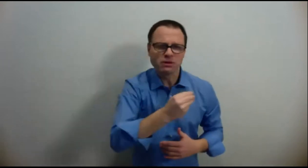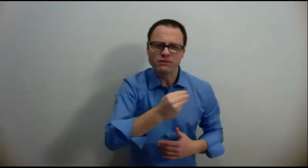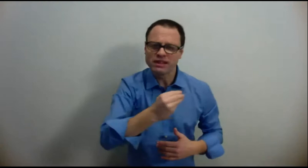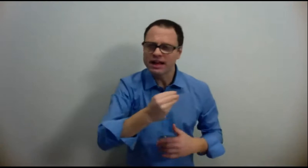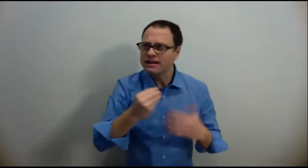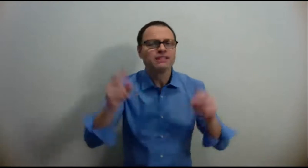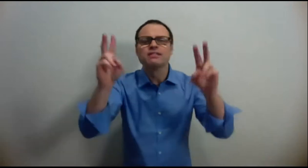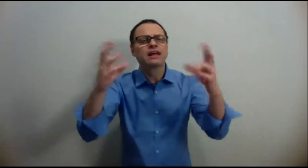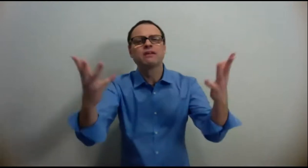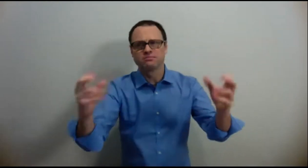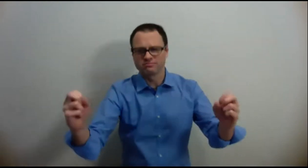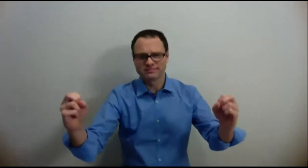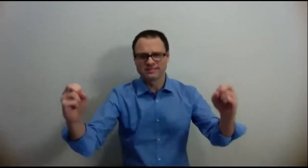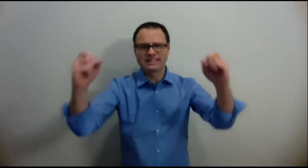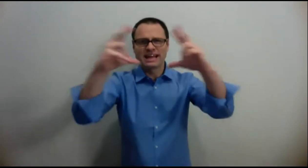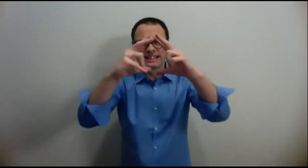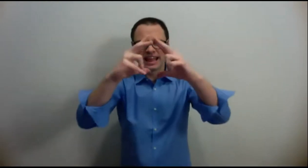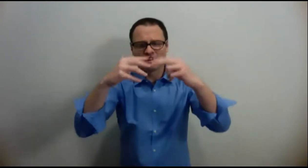Tonija Kluza iz Australije.